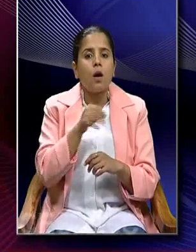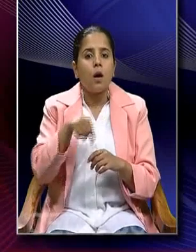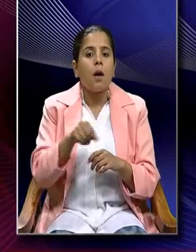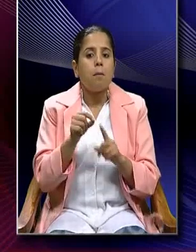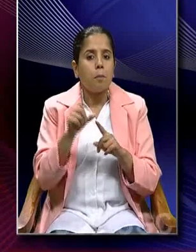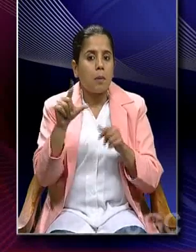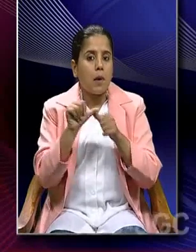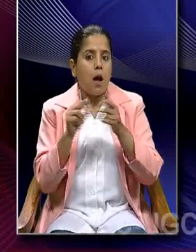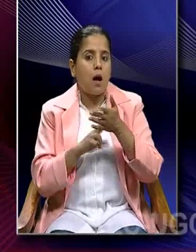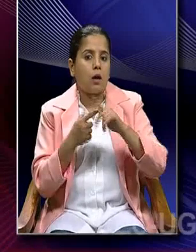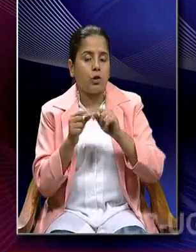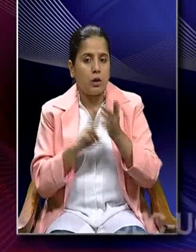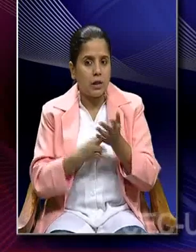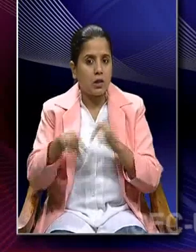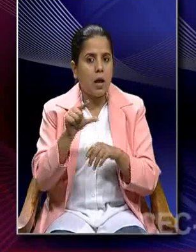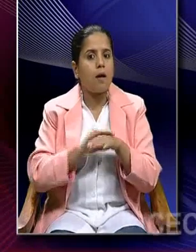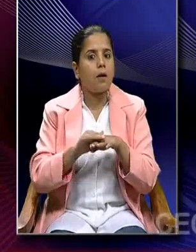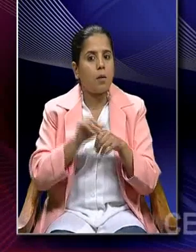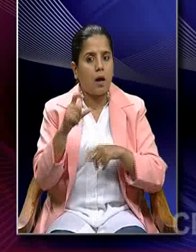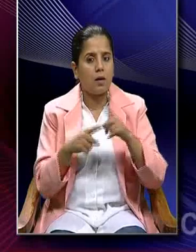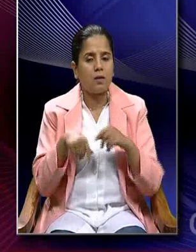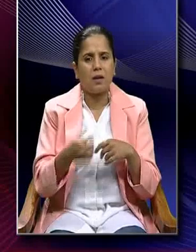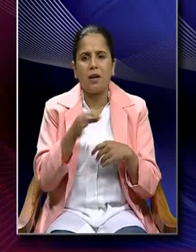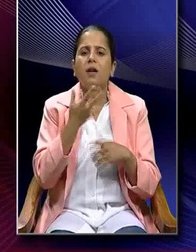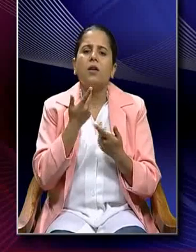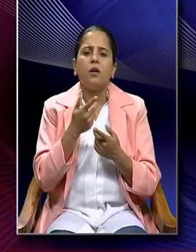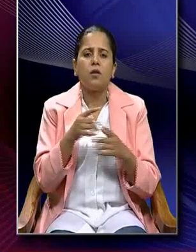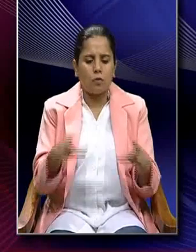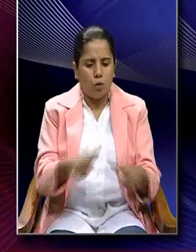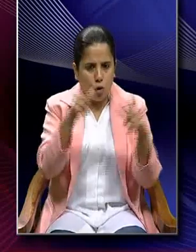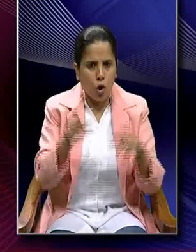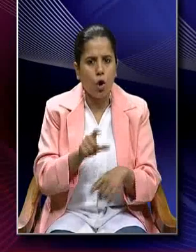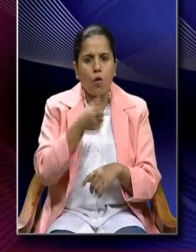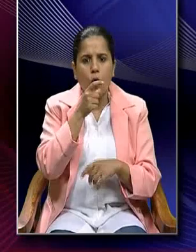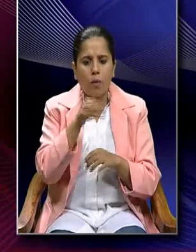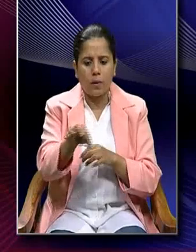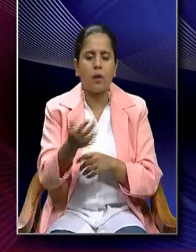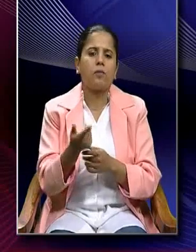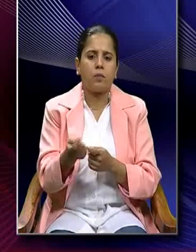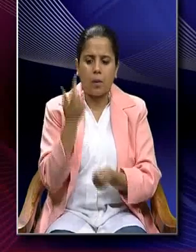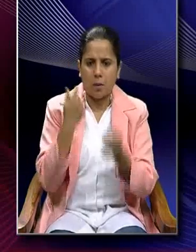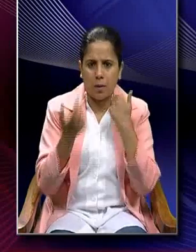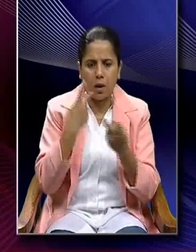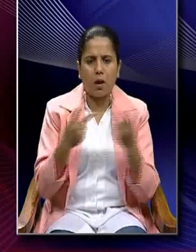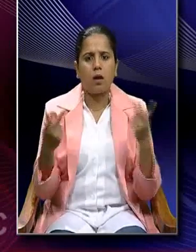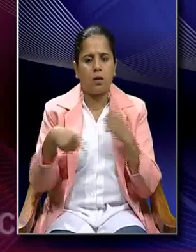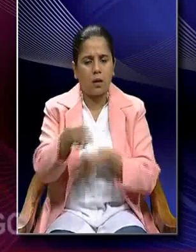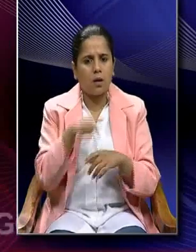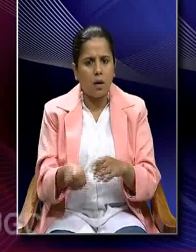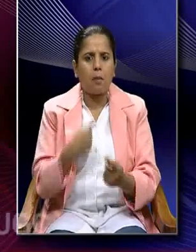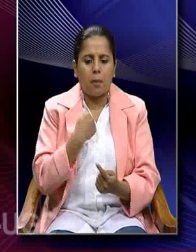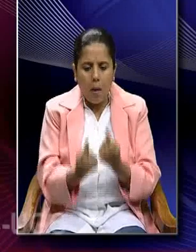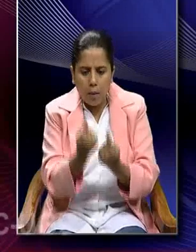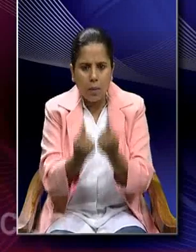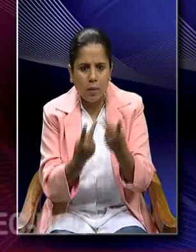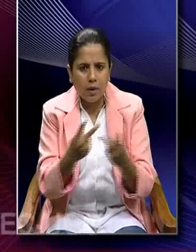Act 1951, plantation like tea plantations or coffee plantation or rubber plantation, very often